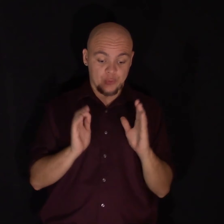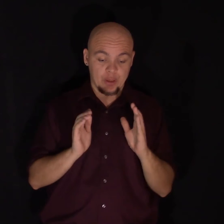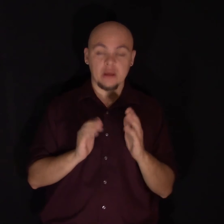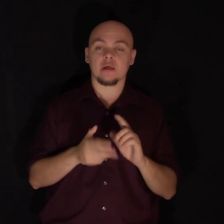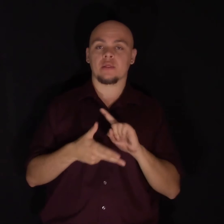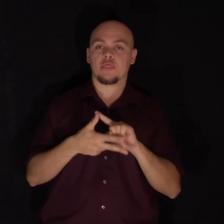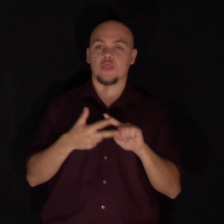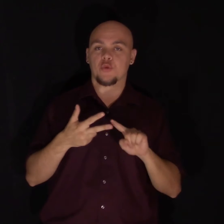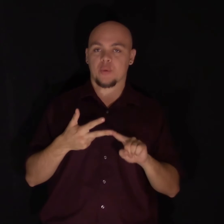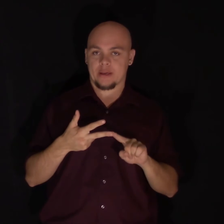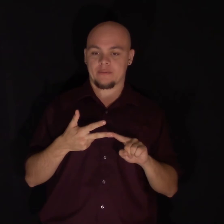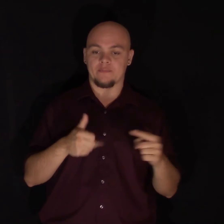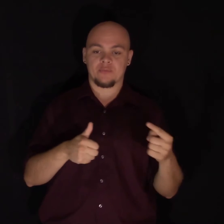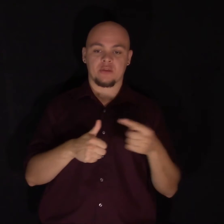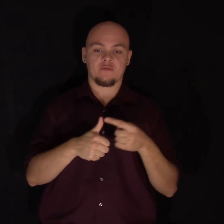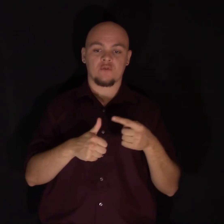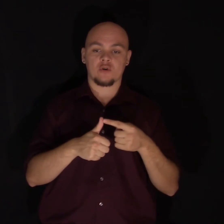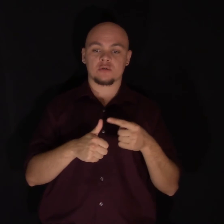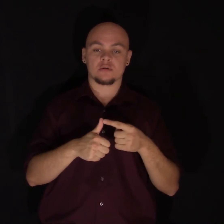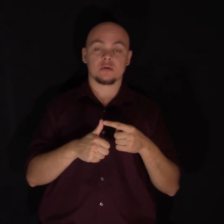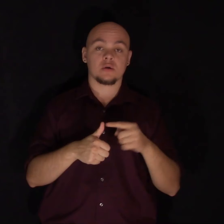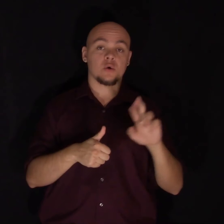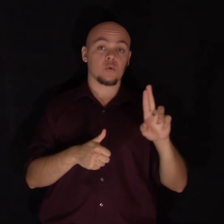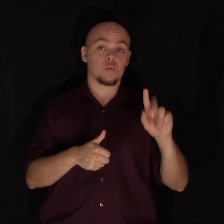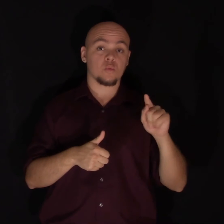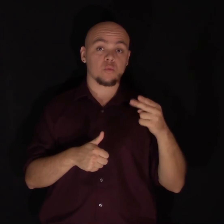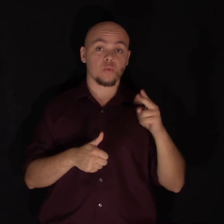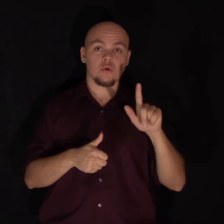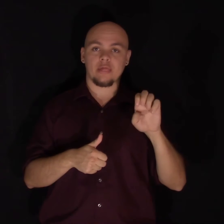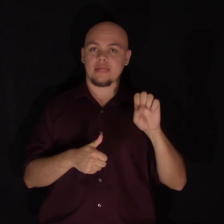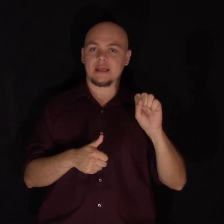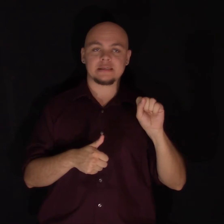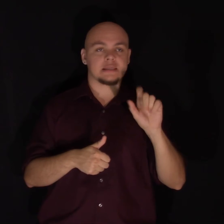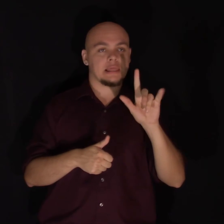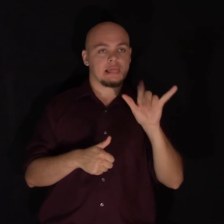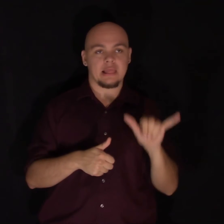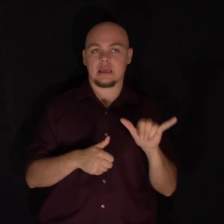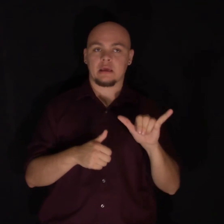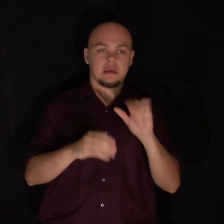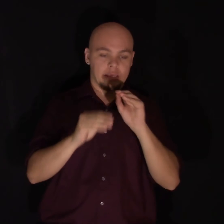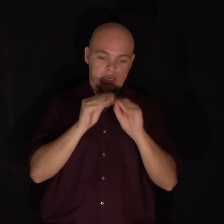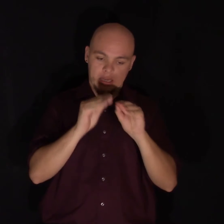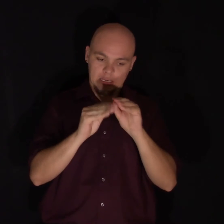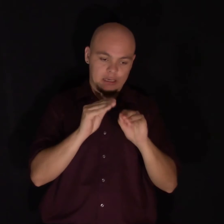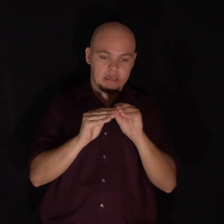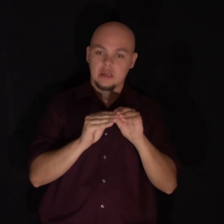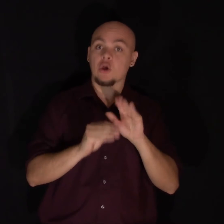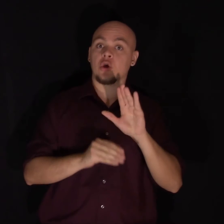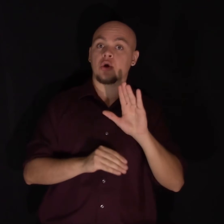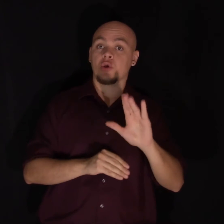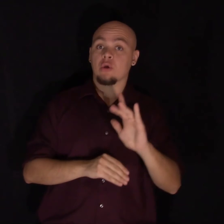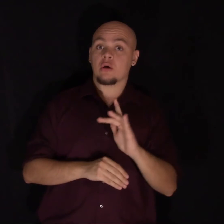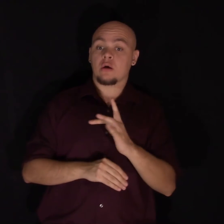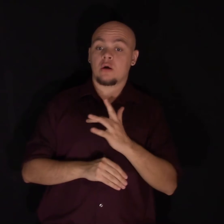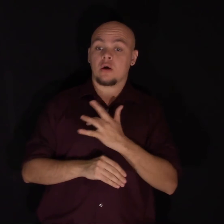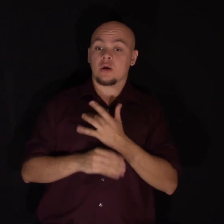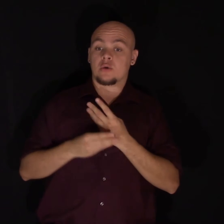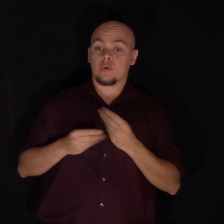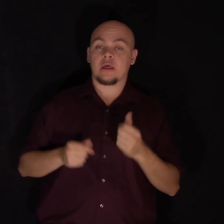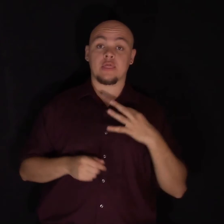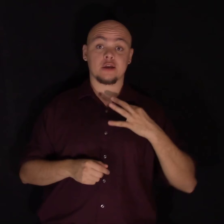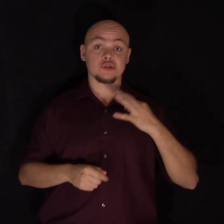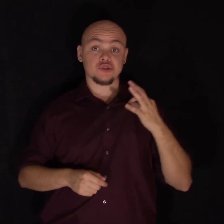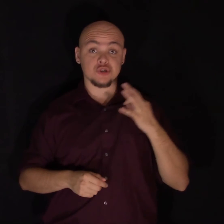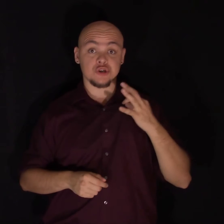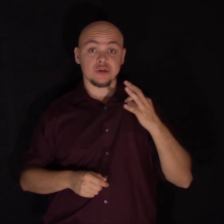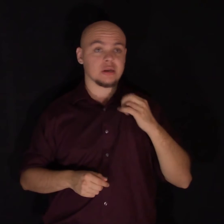approaches. First of all, you need to edit ruthlessly. We've got to clear the arteries of our lives. That shirt